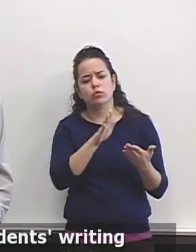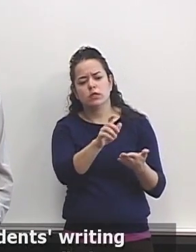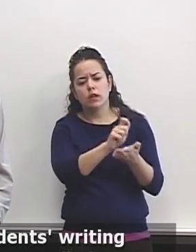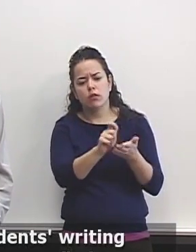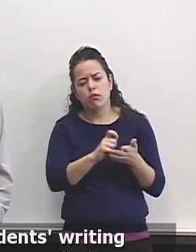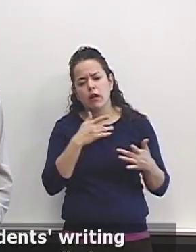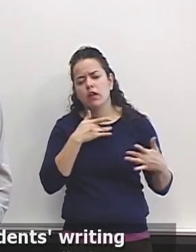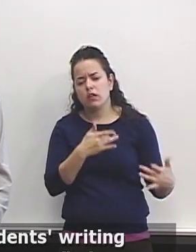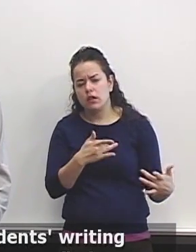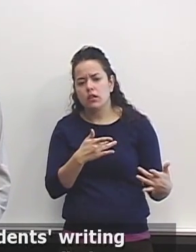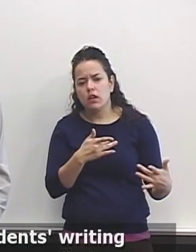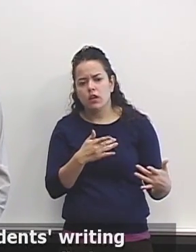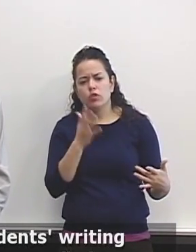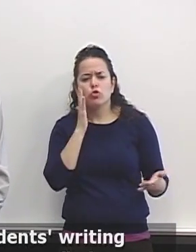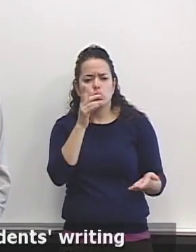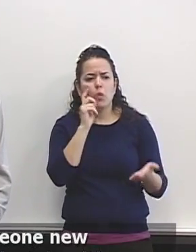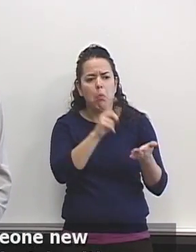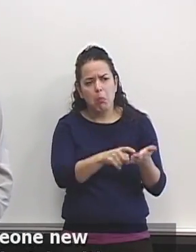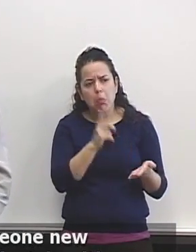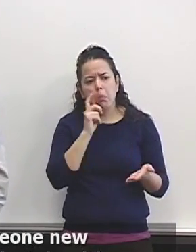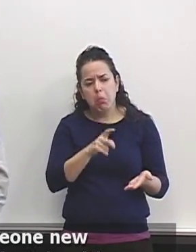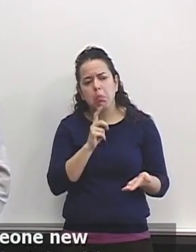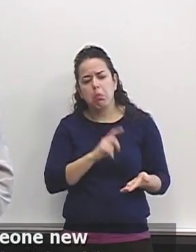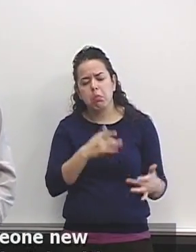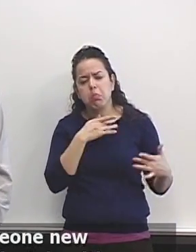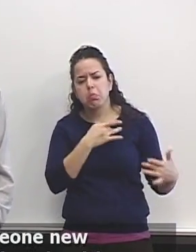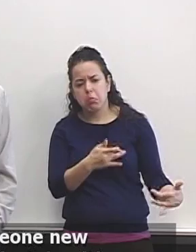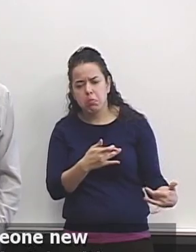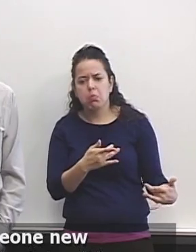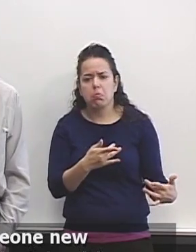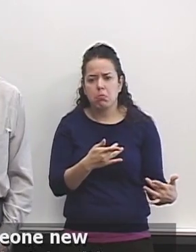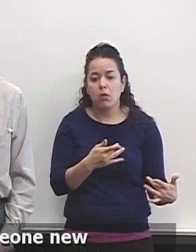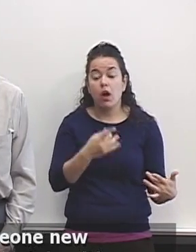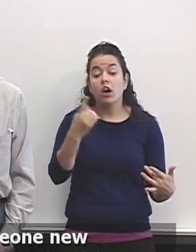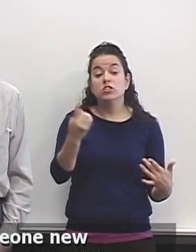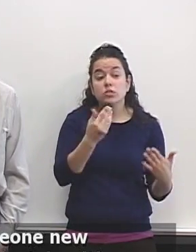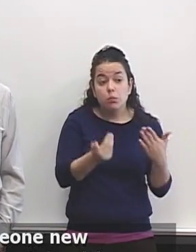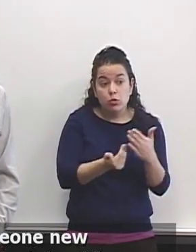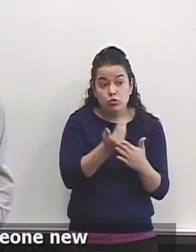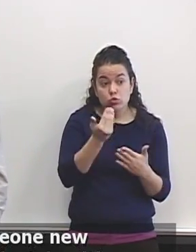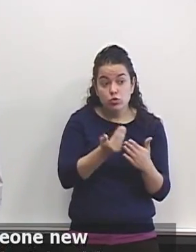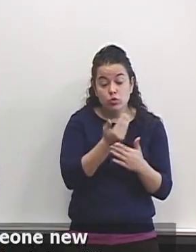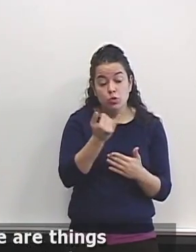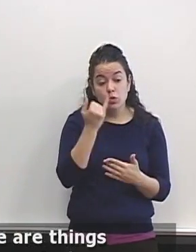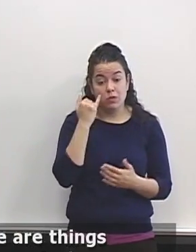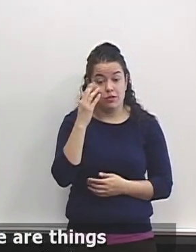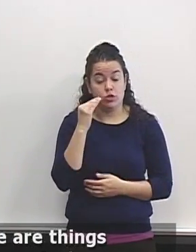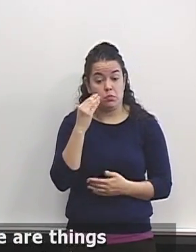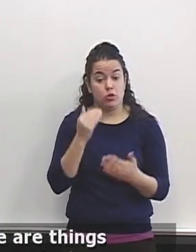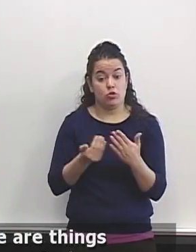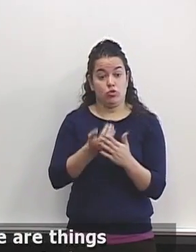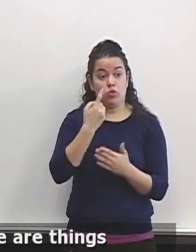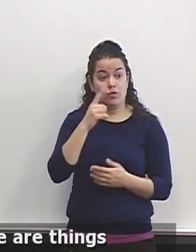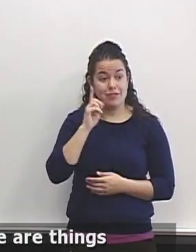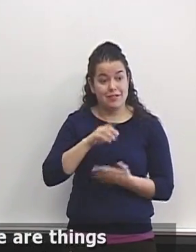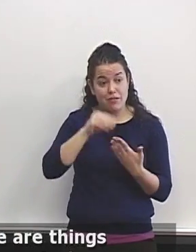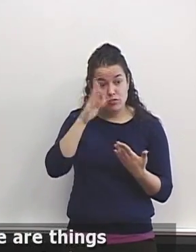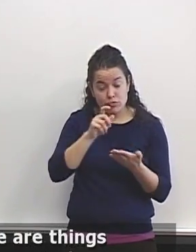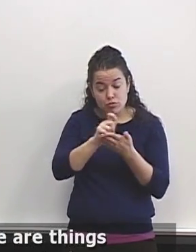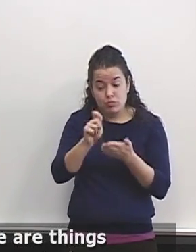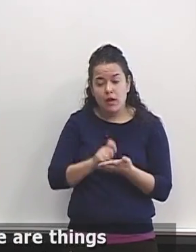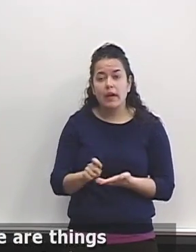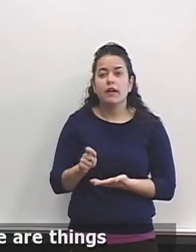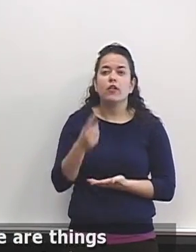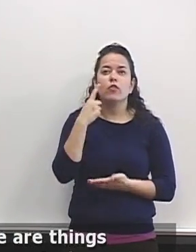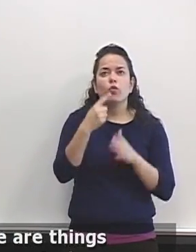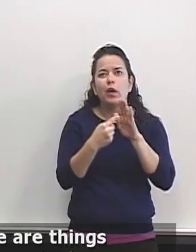that you may find as someone new to deaf students' writing, and those are things